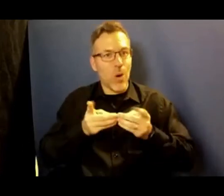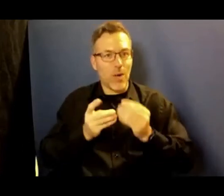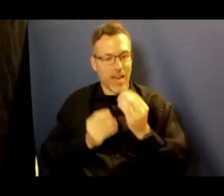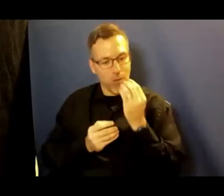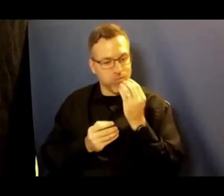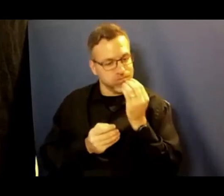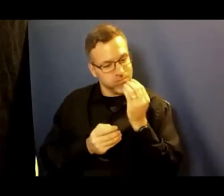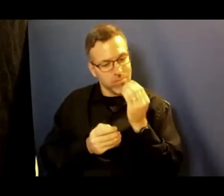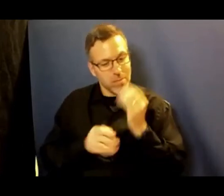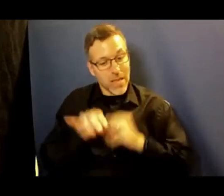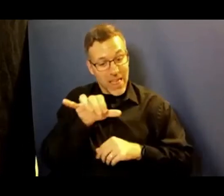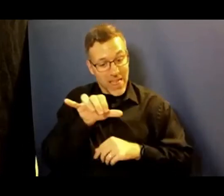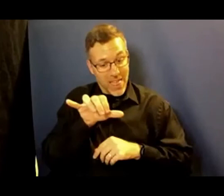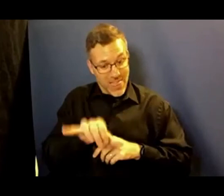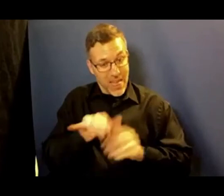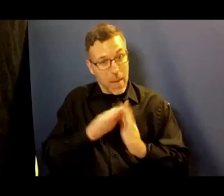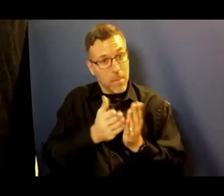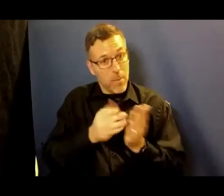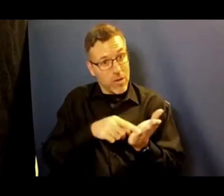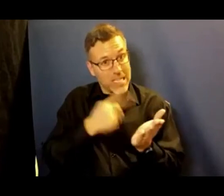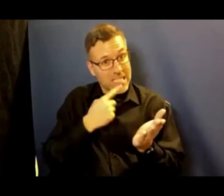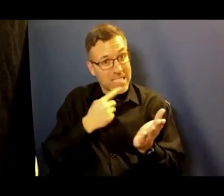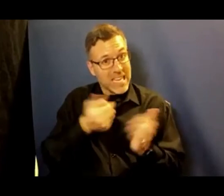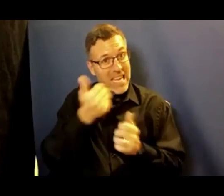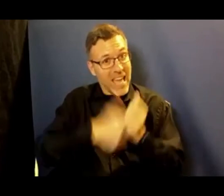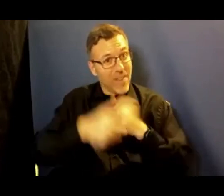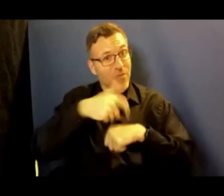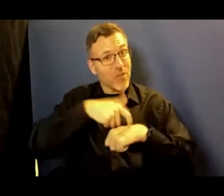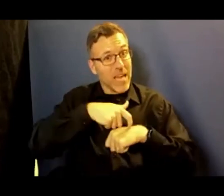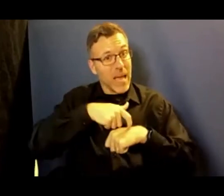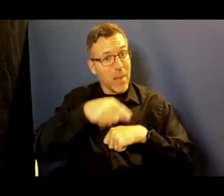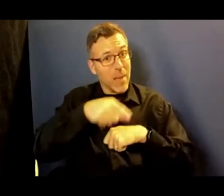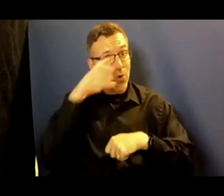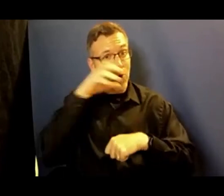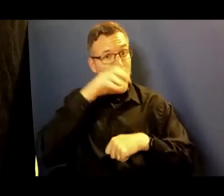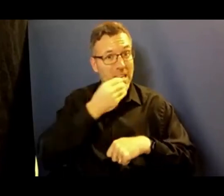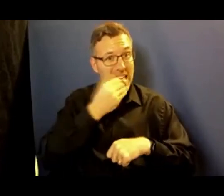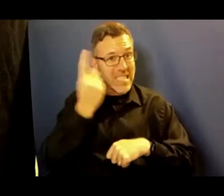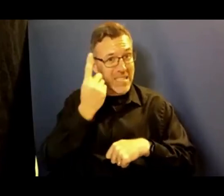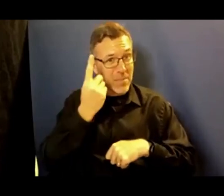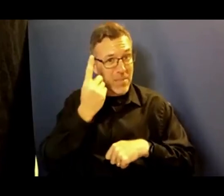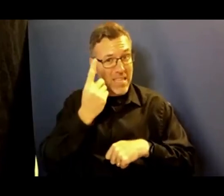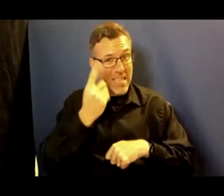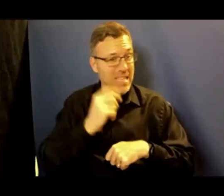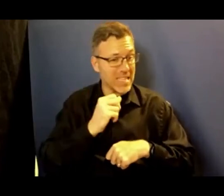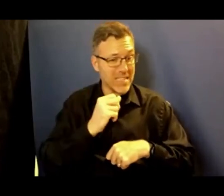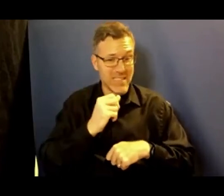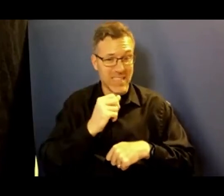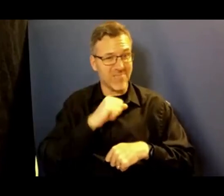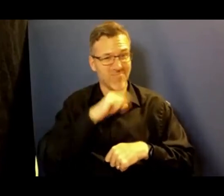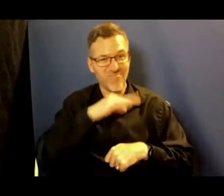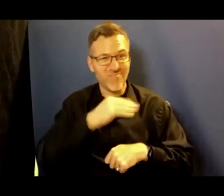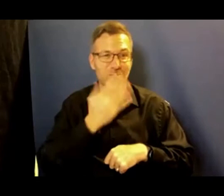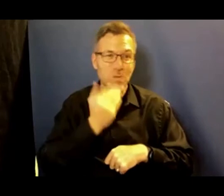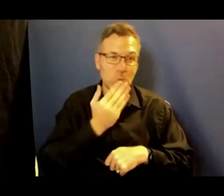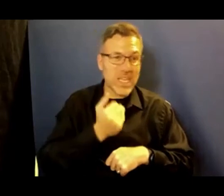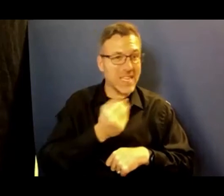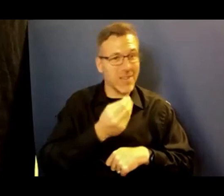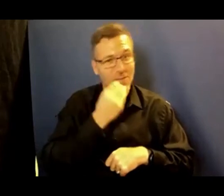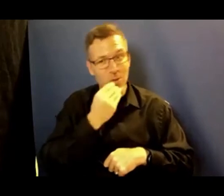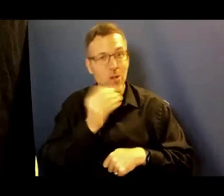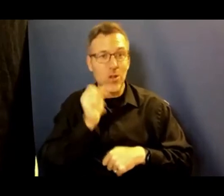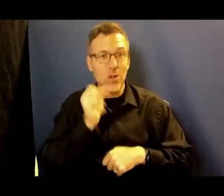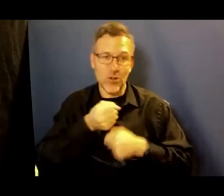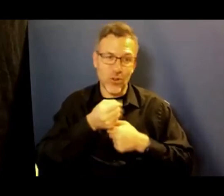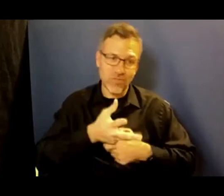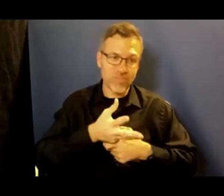about every time you eat something unhealthy, you miss an opportunity to feed your baby. And I just remember being in tears. And